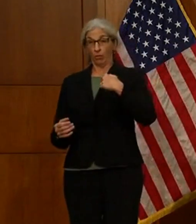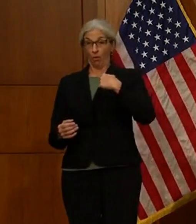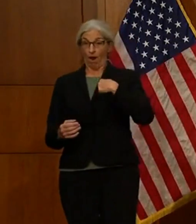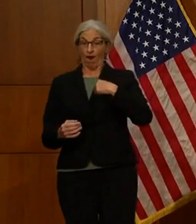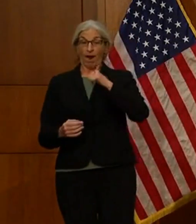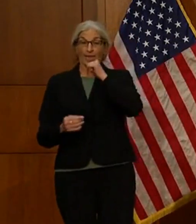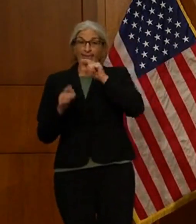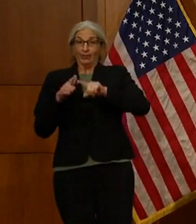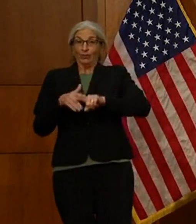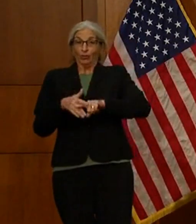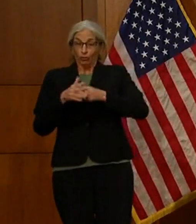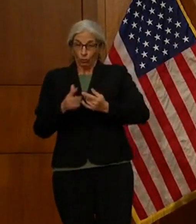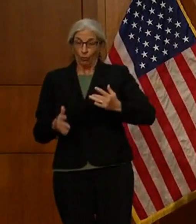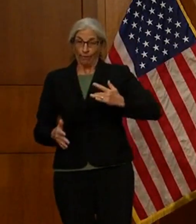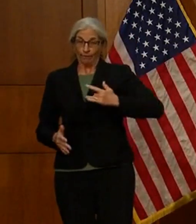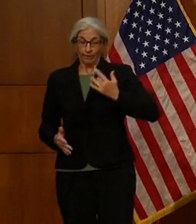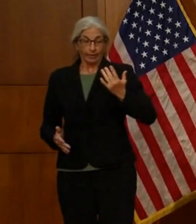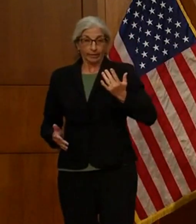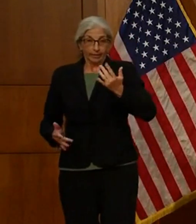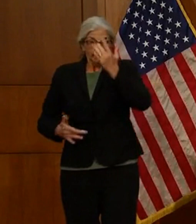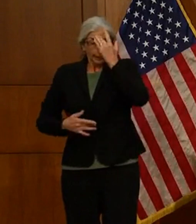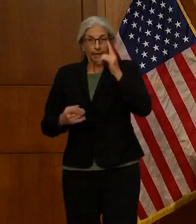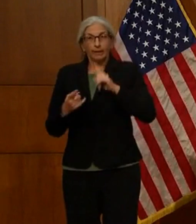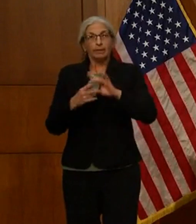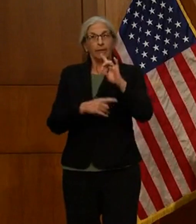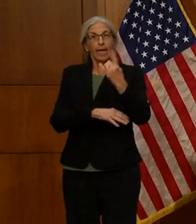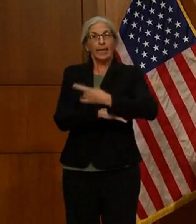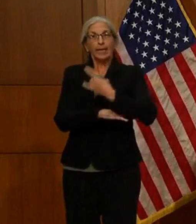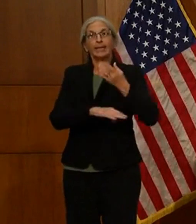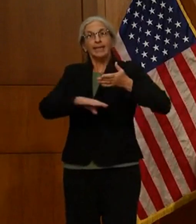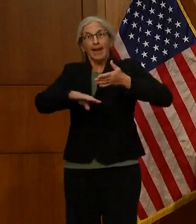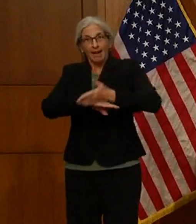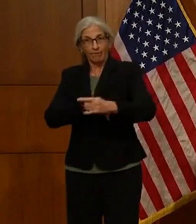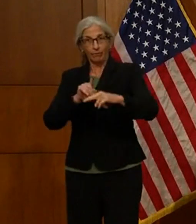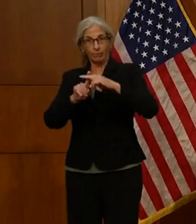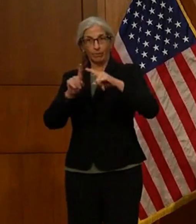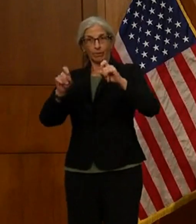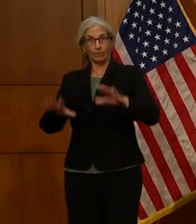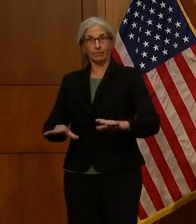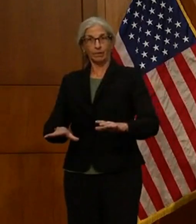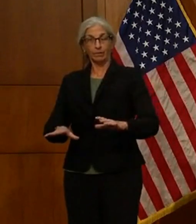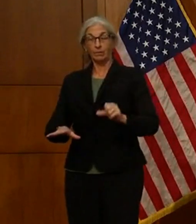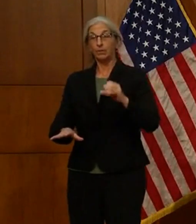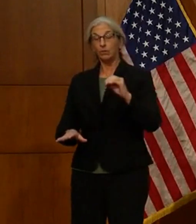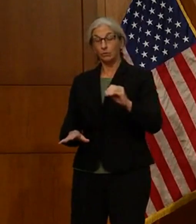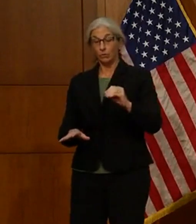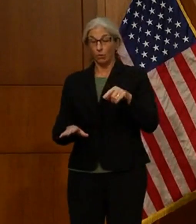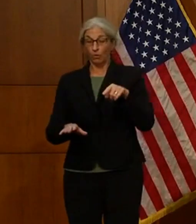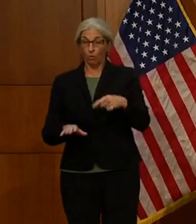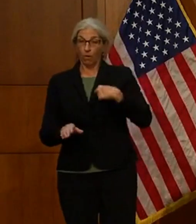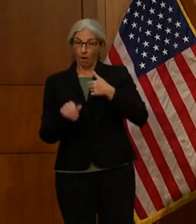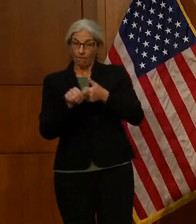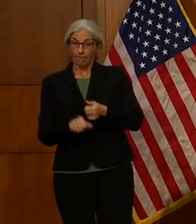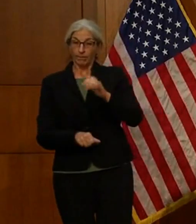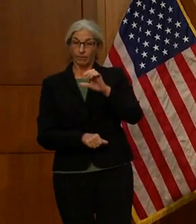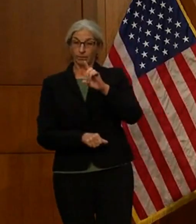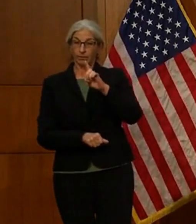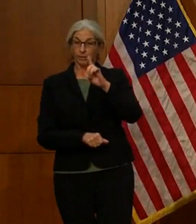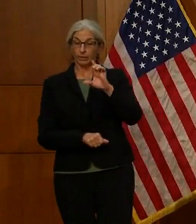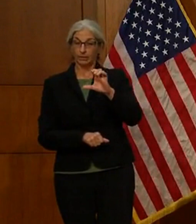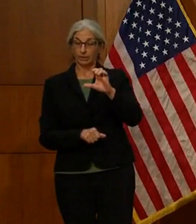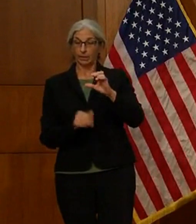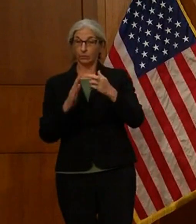days into my diagnosis. And so following the CDC guidelines, my time of